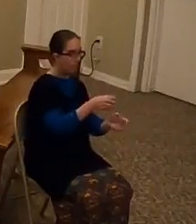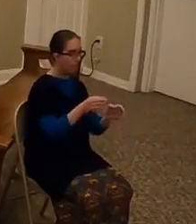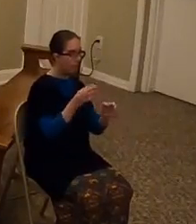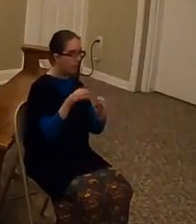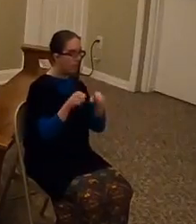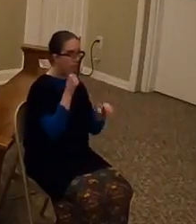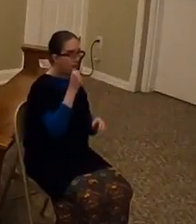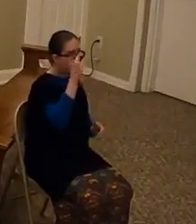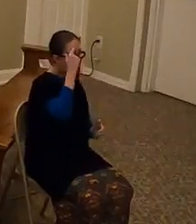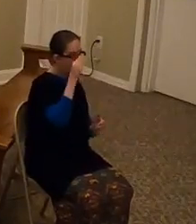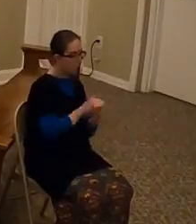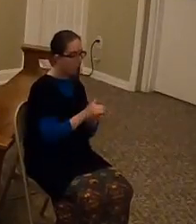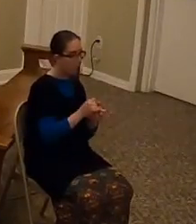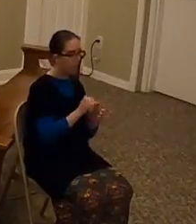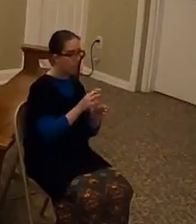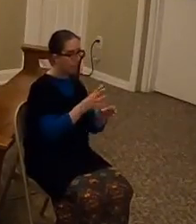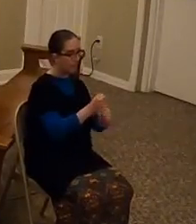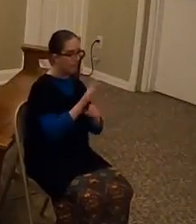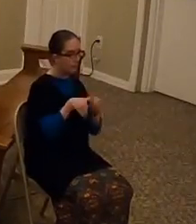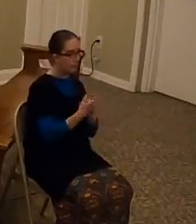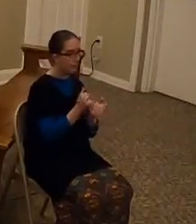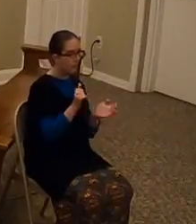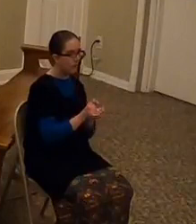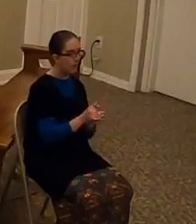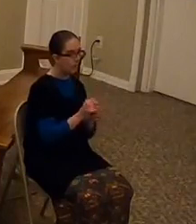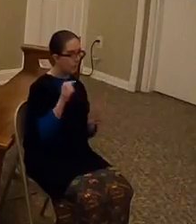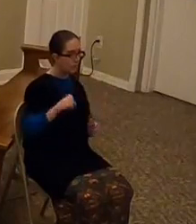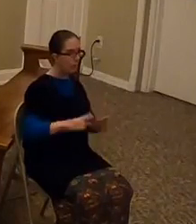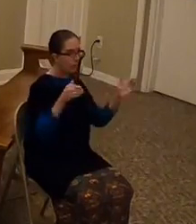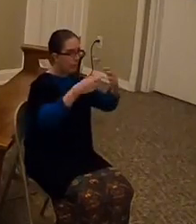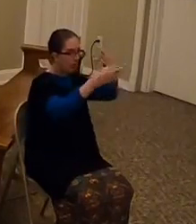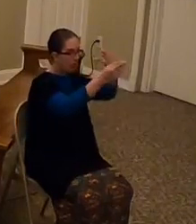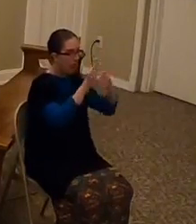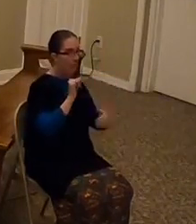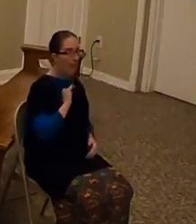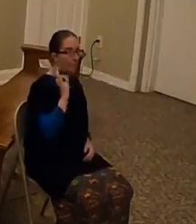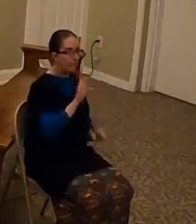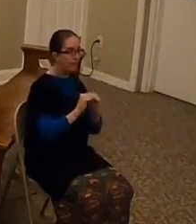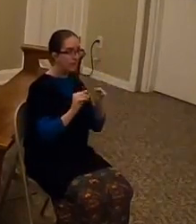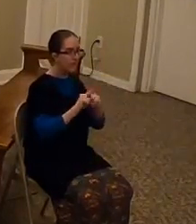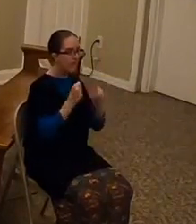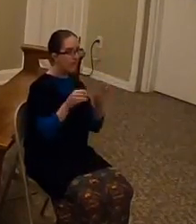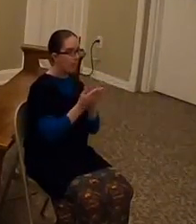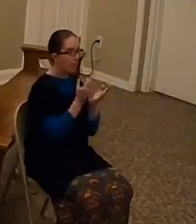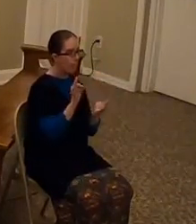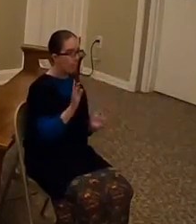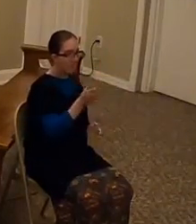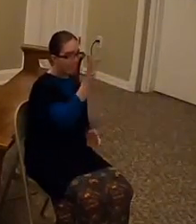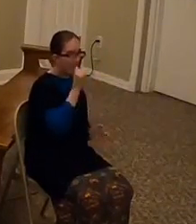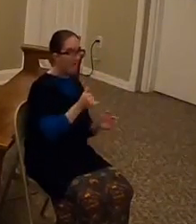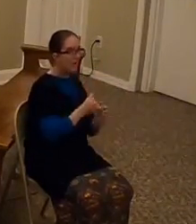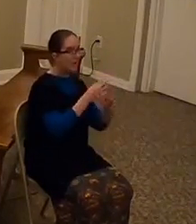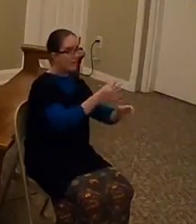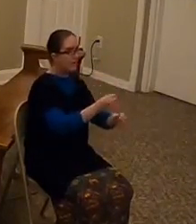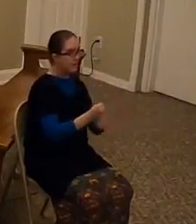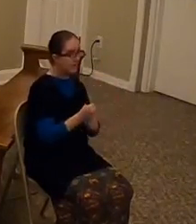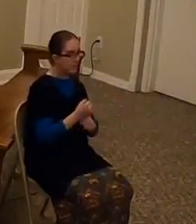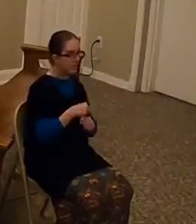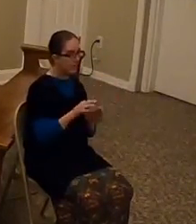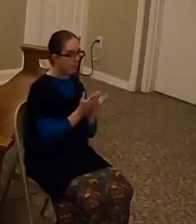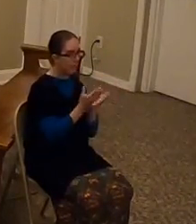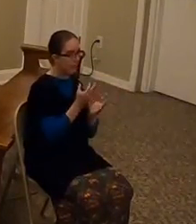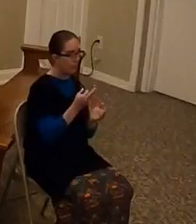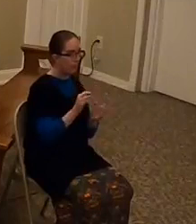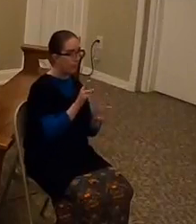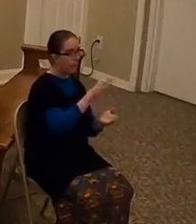I don't believe it takes all that to get to heaven. I'm sorry. I don't preach nothing but the Word of God. Amen. It does take the Word of God. It does